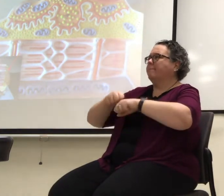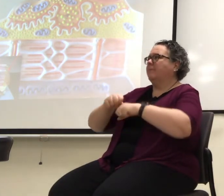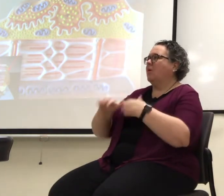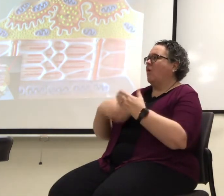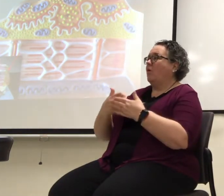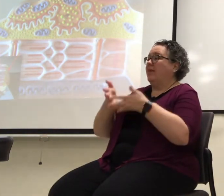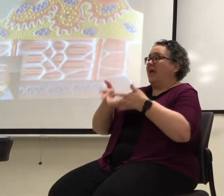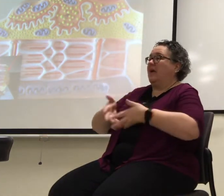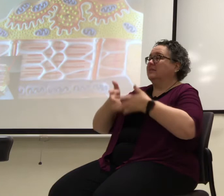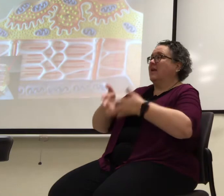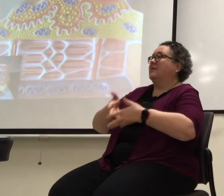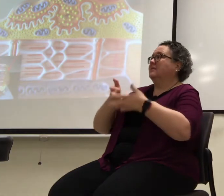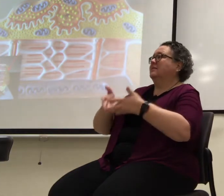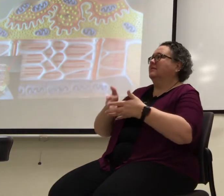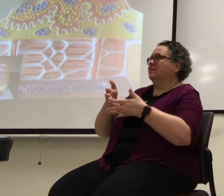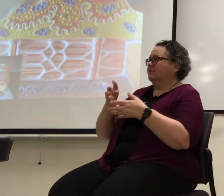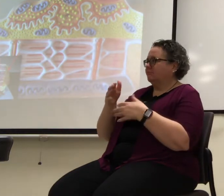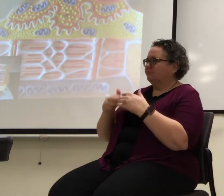excess